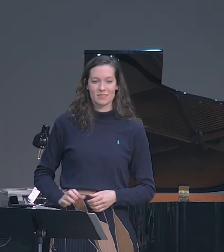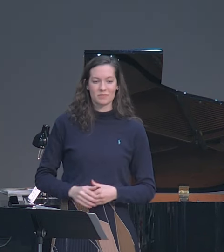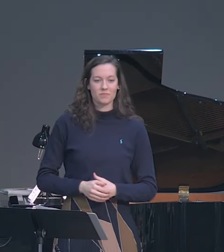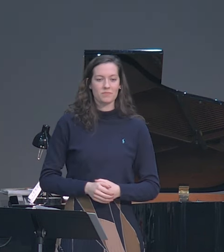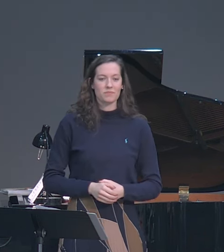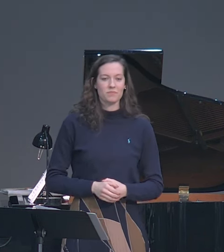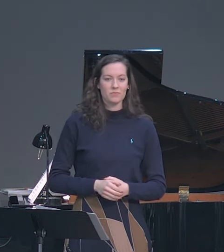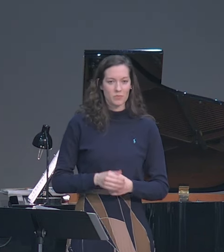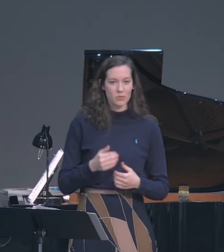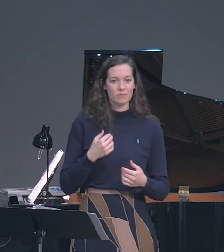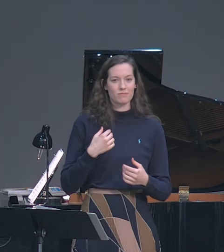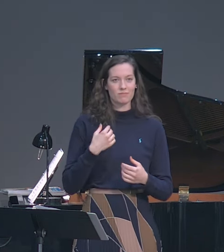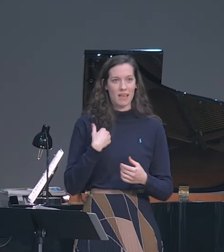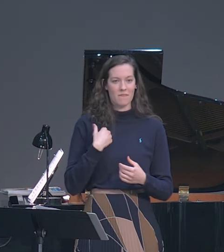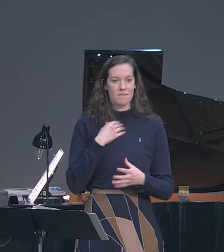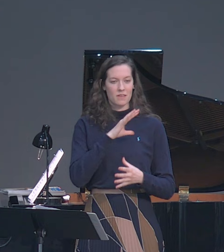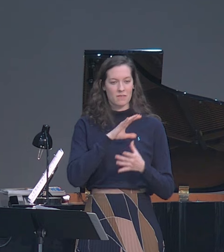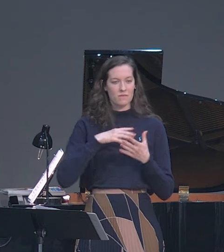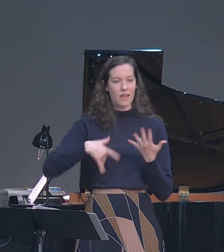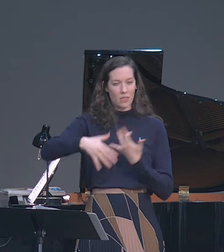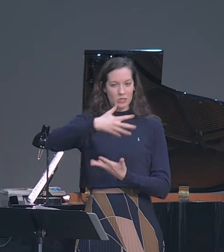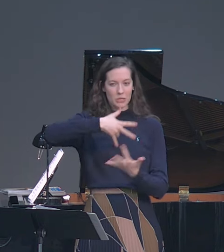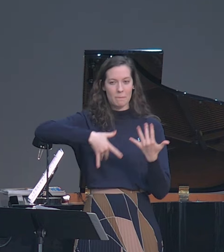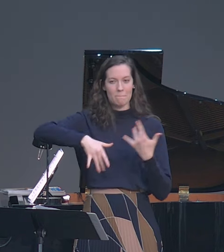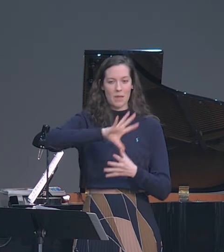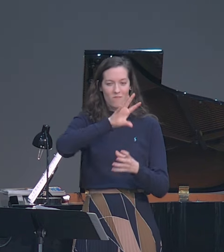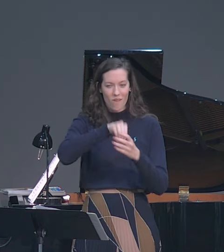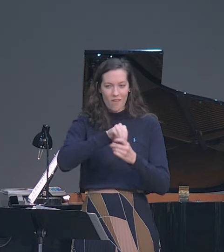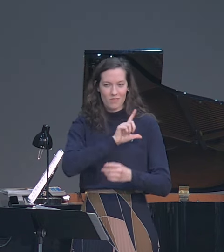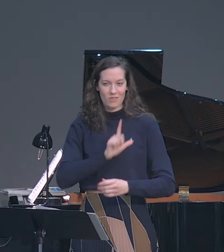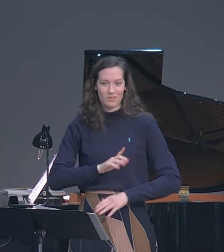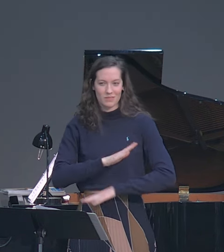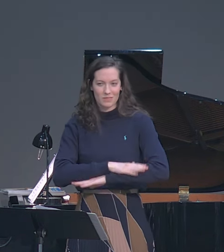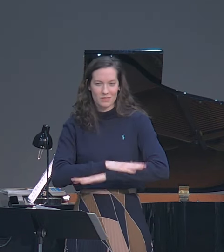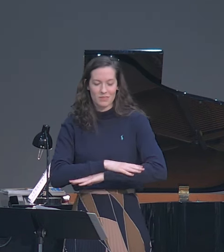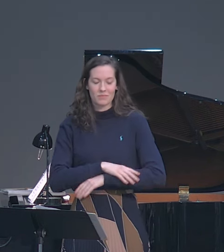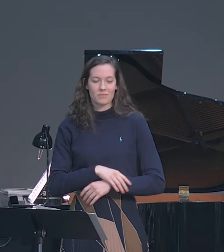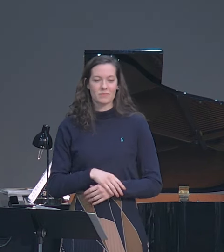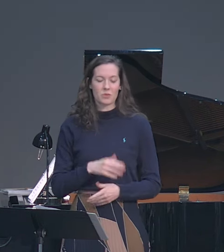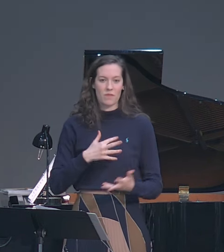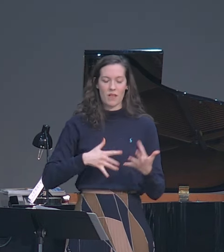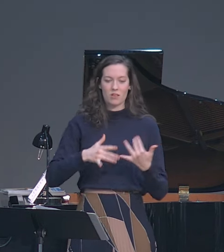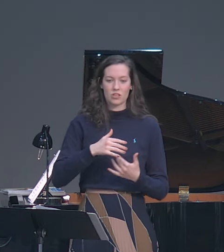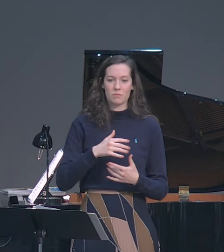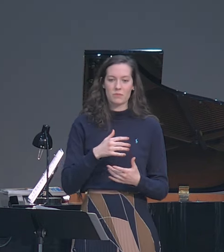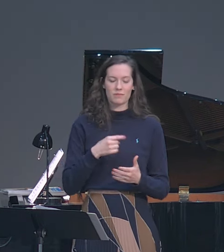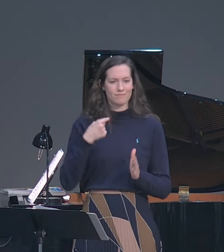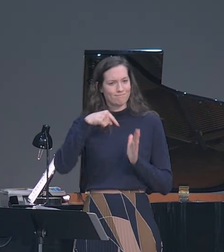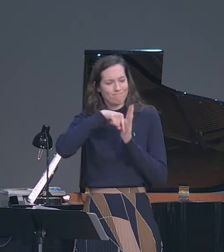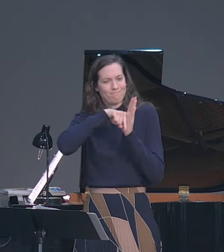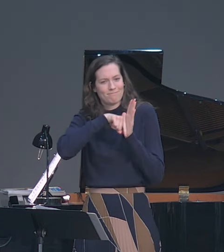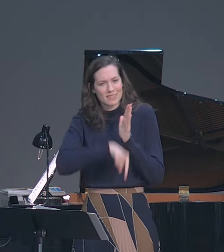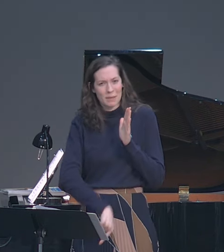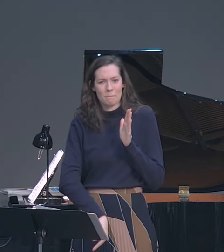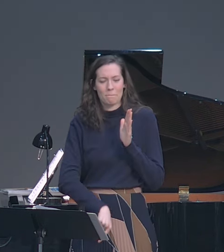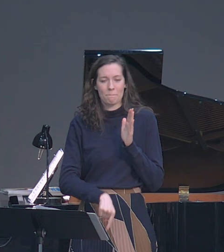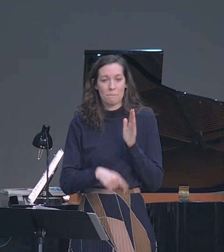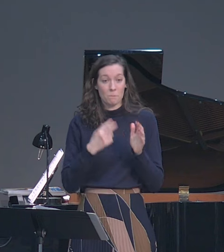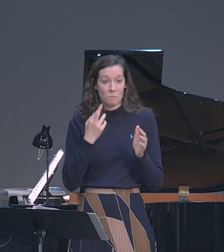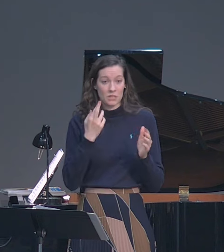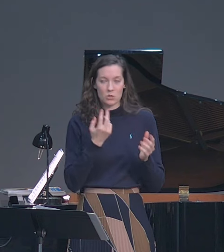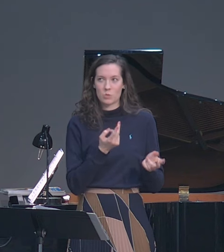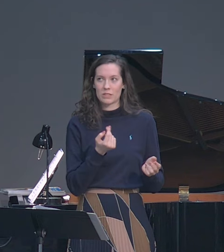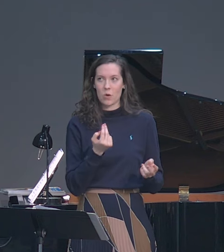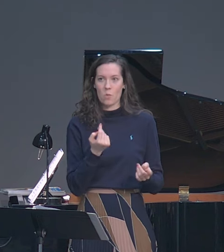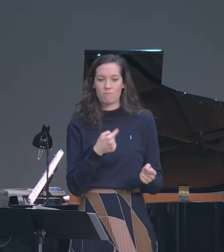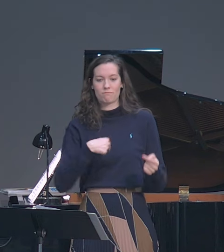there's fellowship in communion in the fullest sense, because we go back to the cross together and we worship the Lord who made